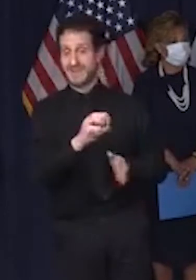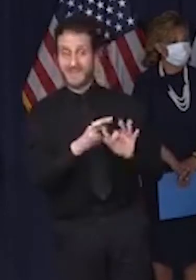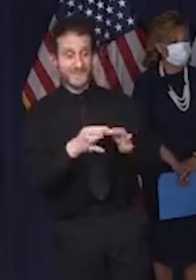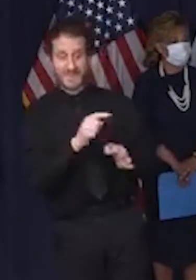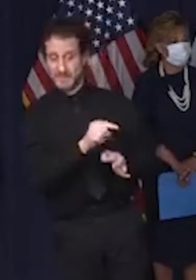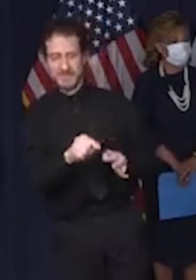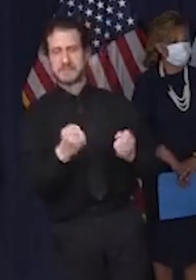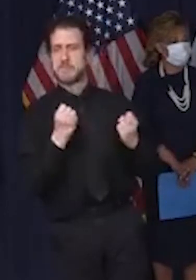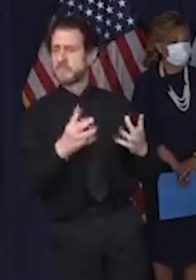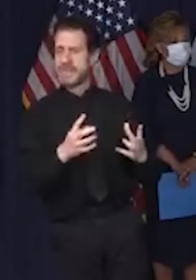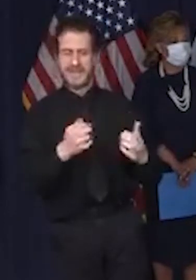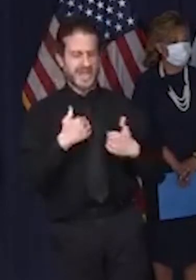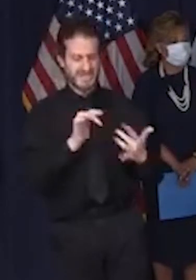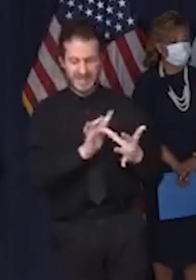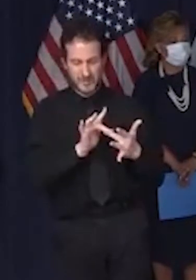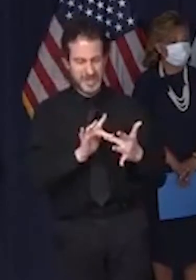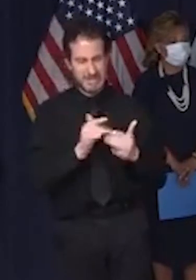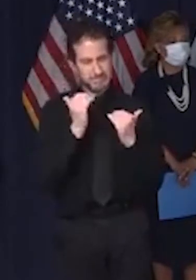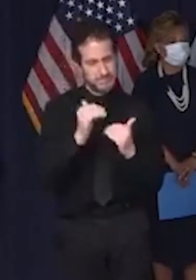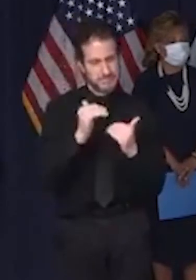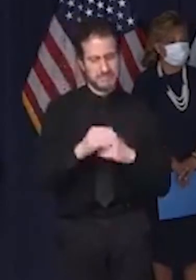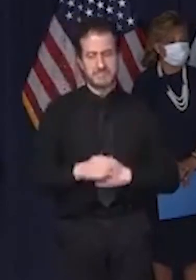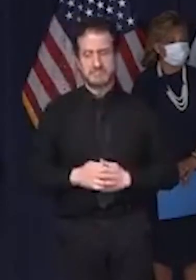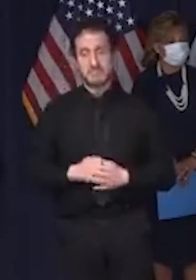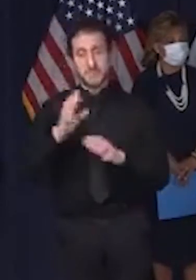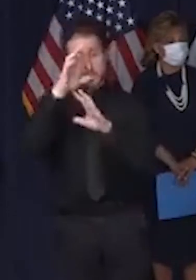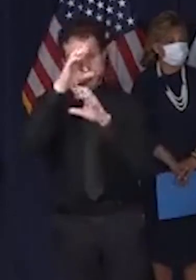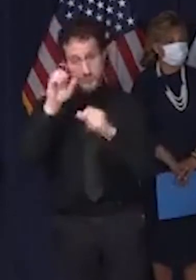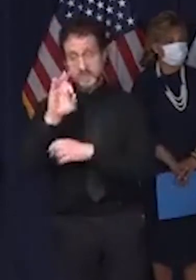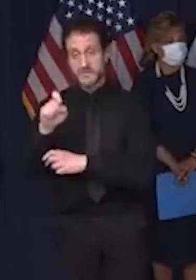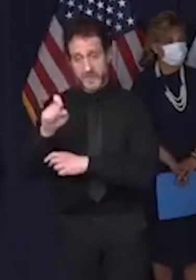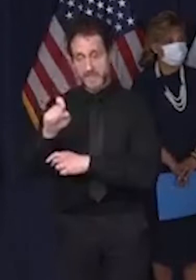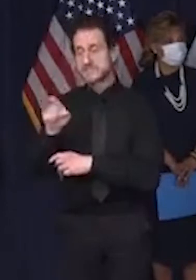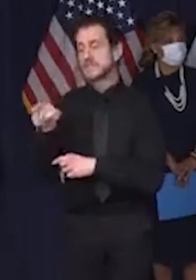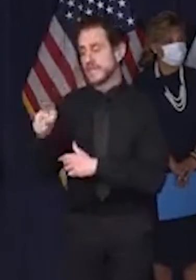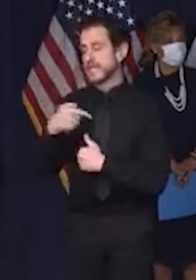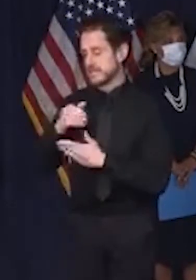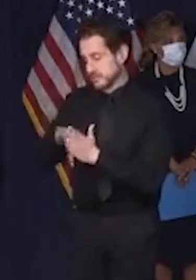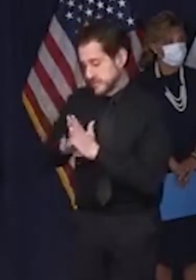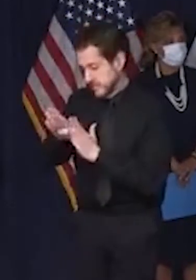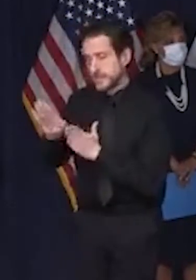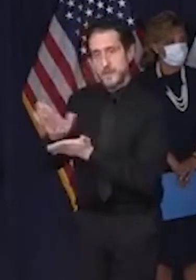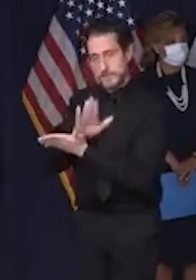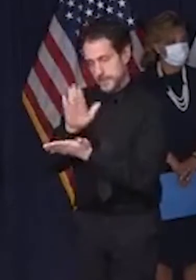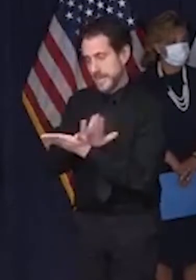internet. Superintendent Fox is operating with paper packets as the base of their